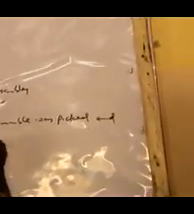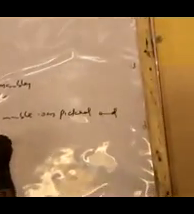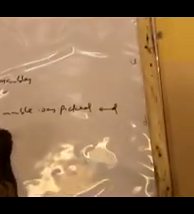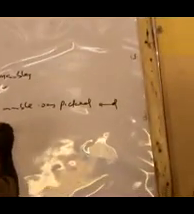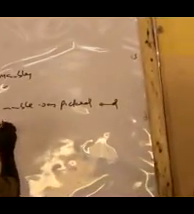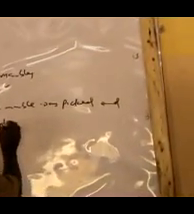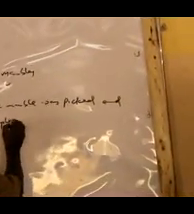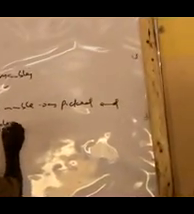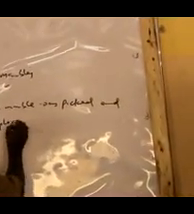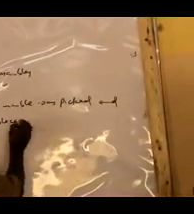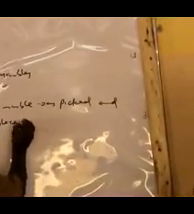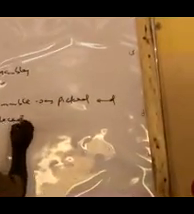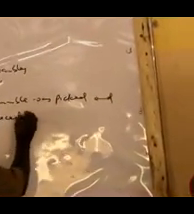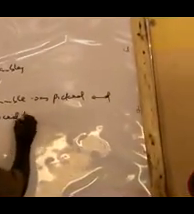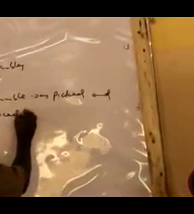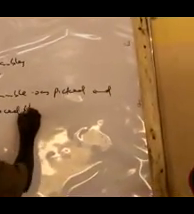replaced